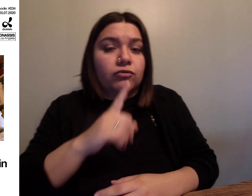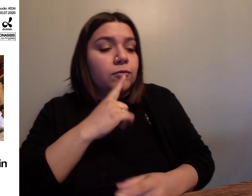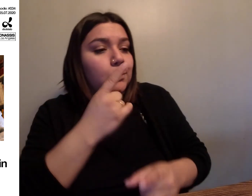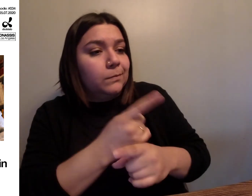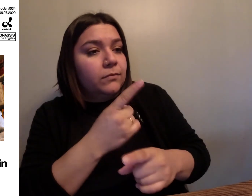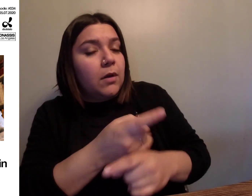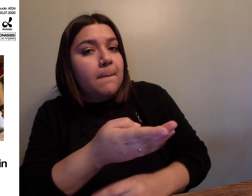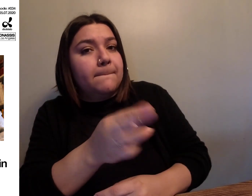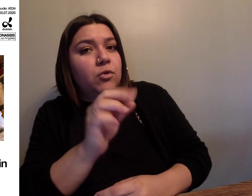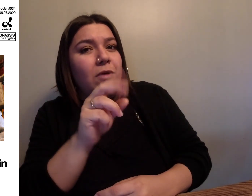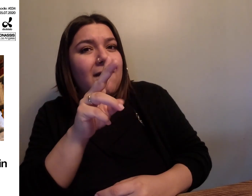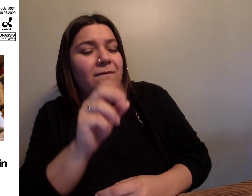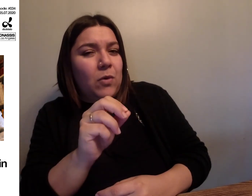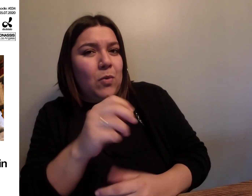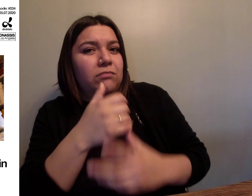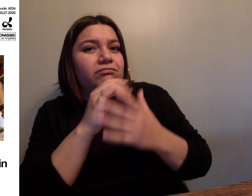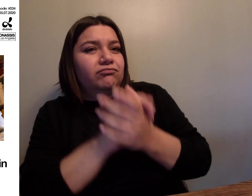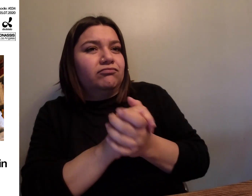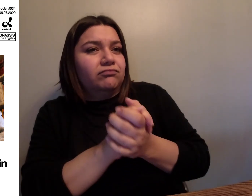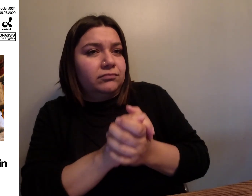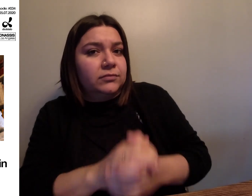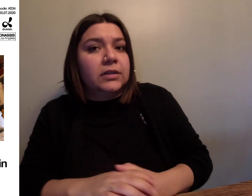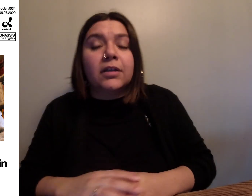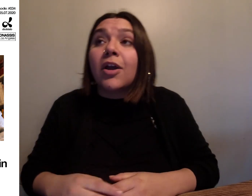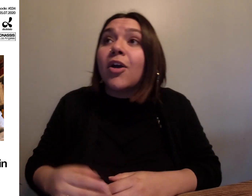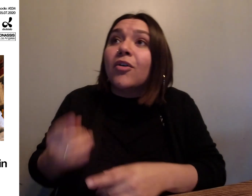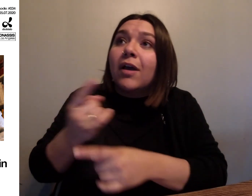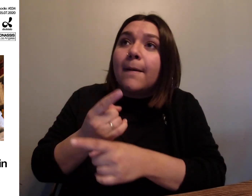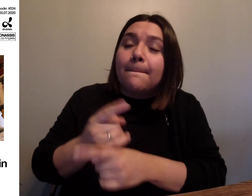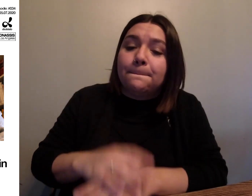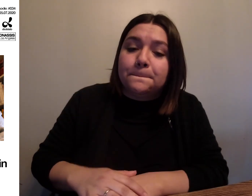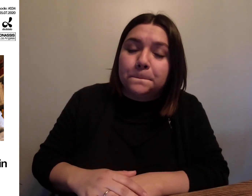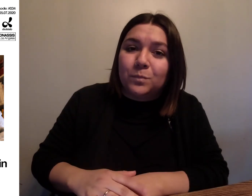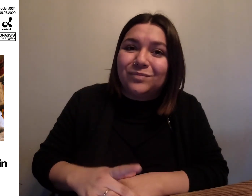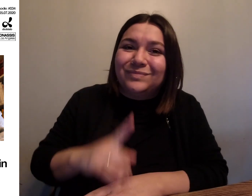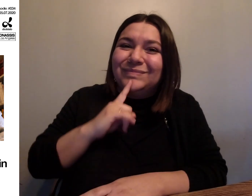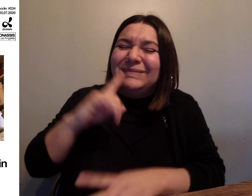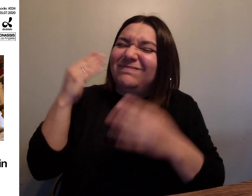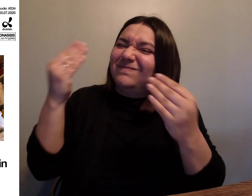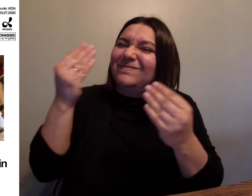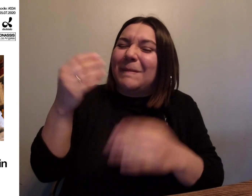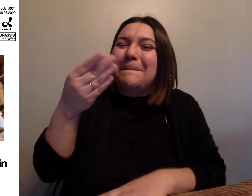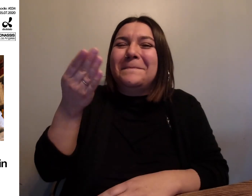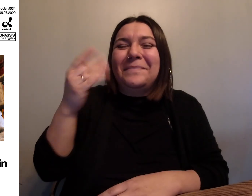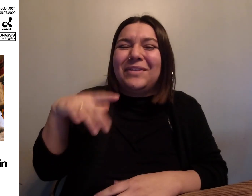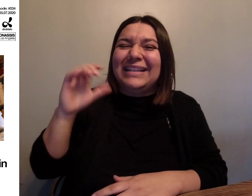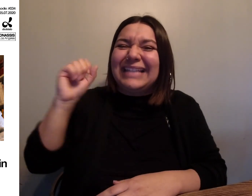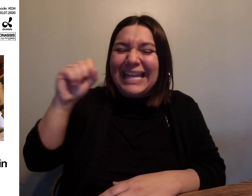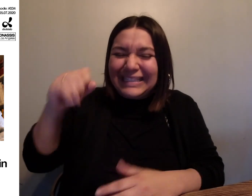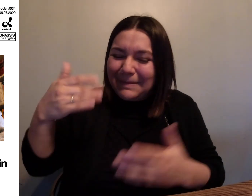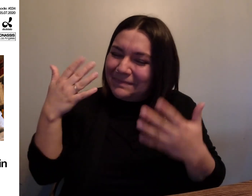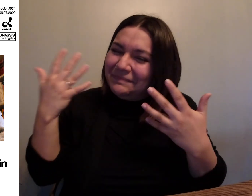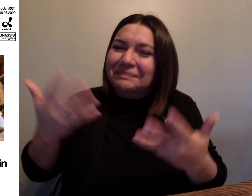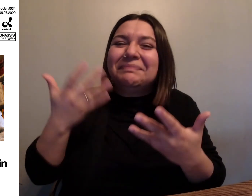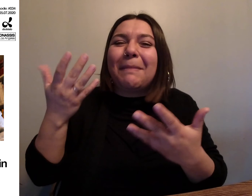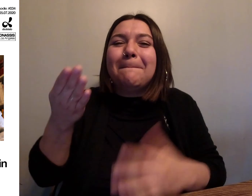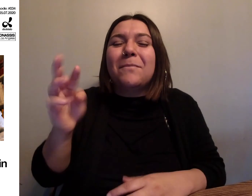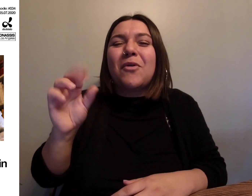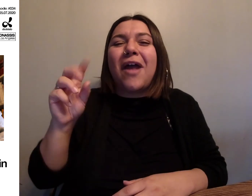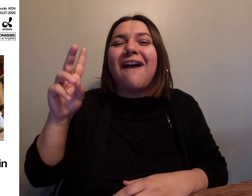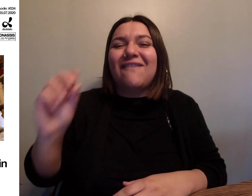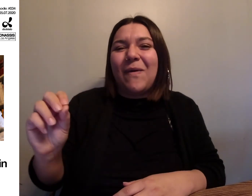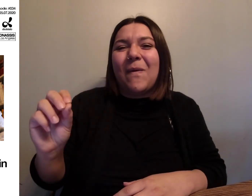Victor. Bravissimo, Victor. Or as Don Giovanni says, archi bravo. How would he sing